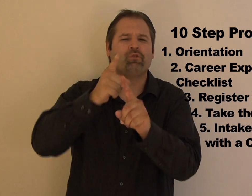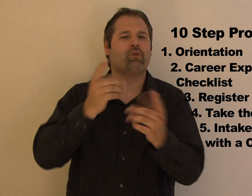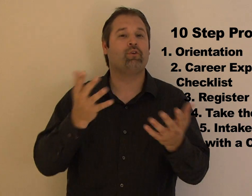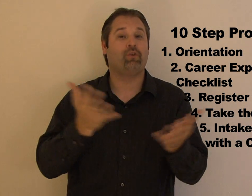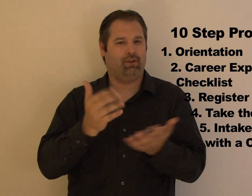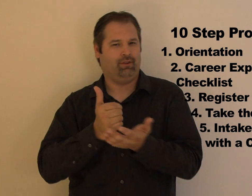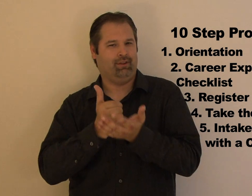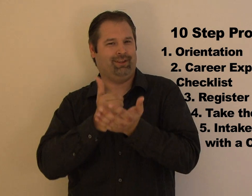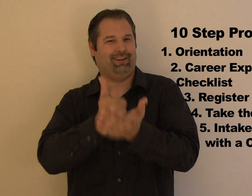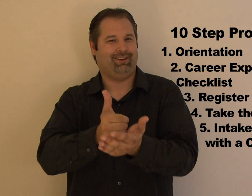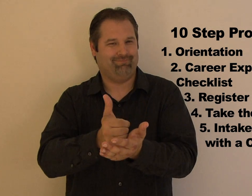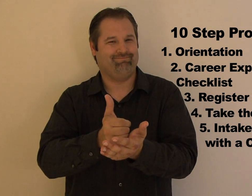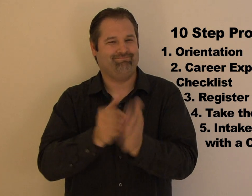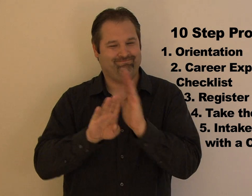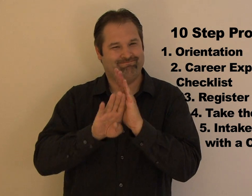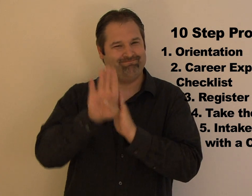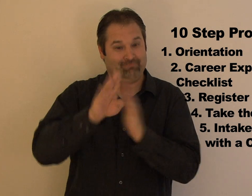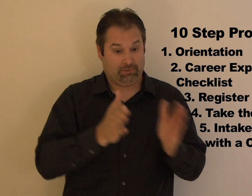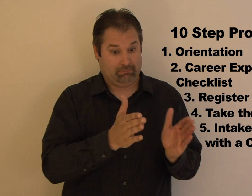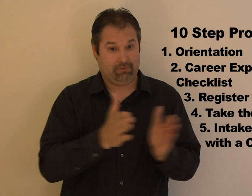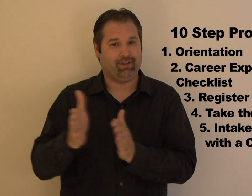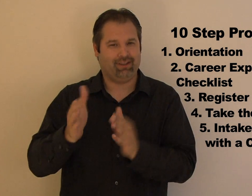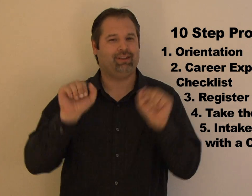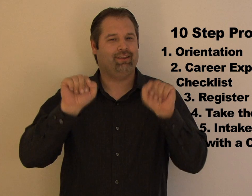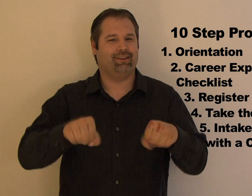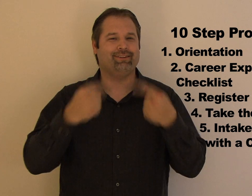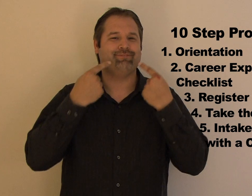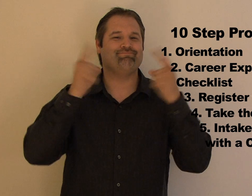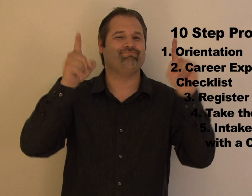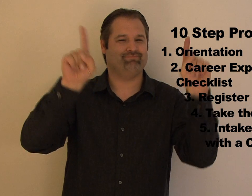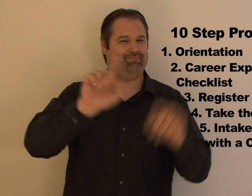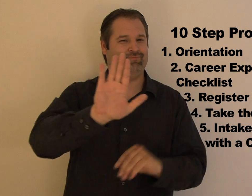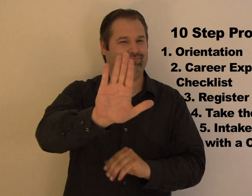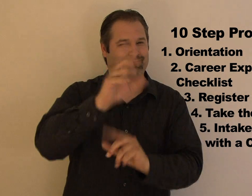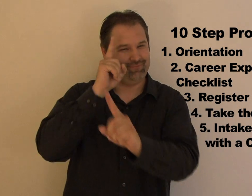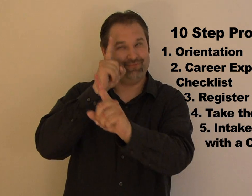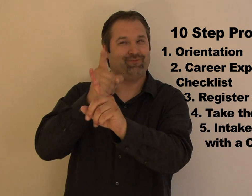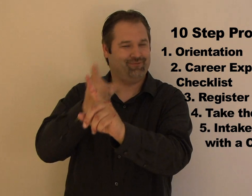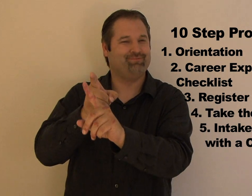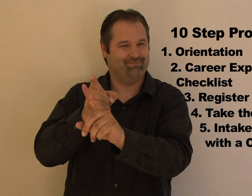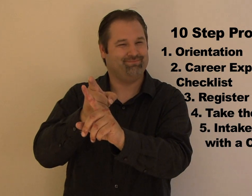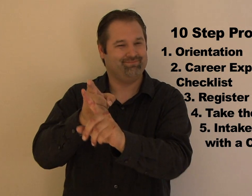about what you are interested in doing and develop a plan to achieve your goals.